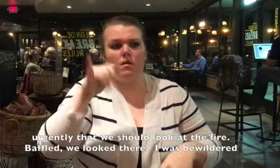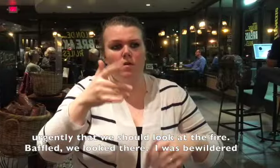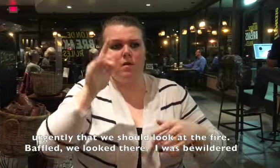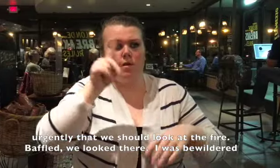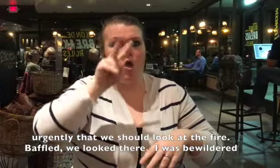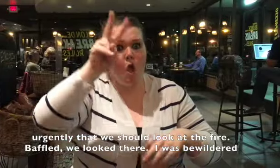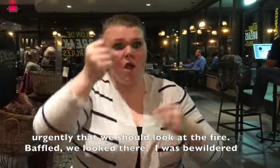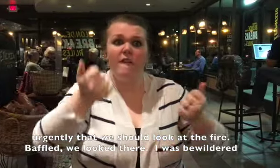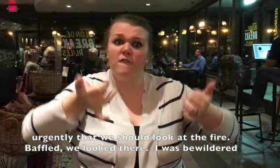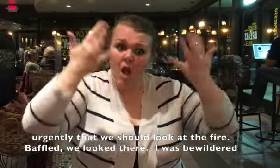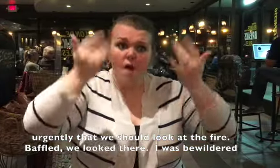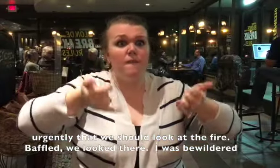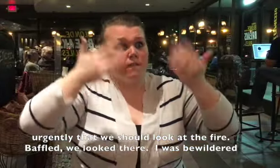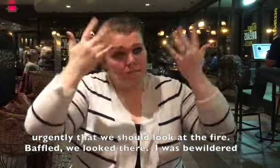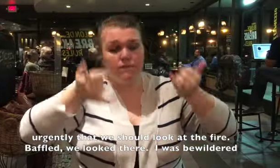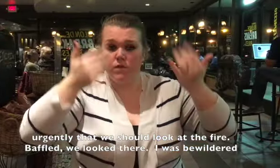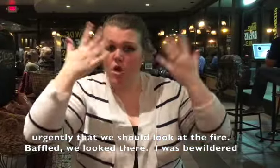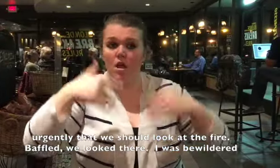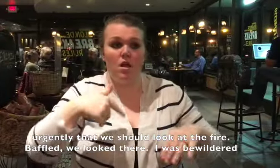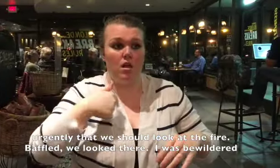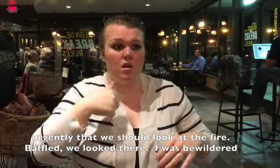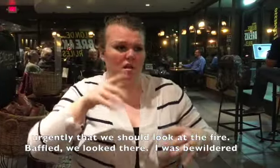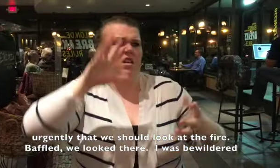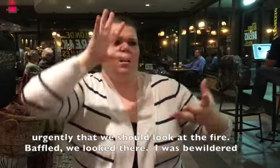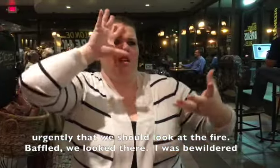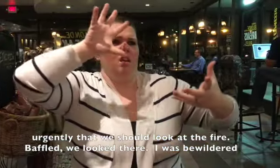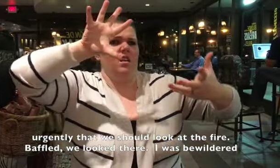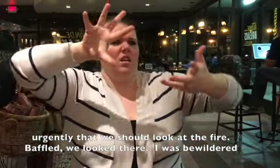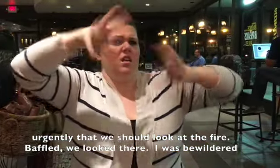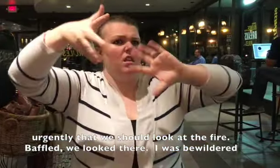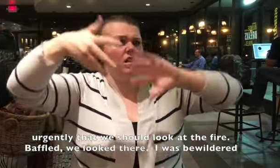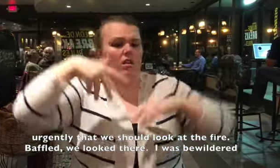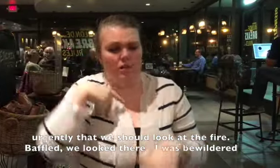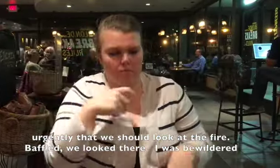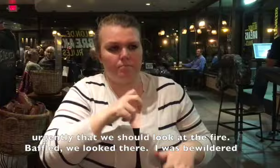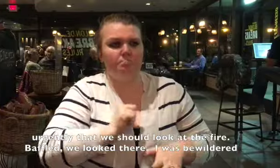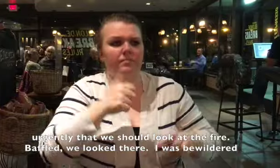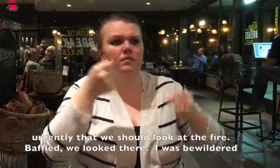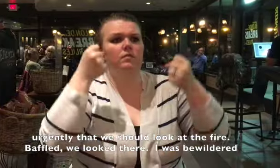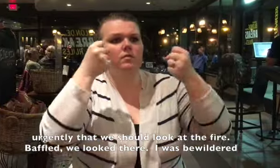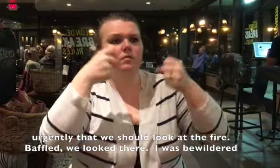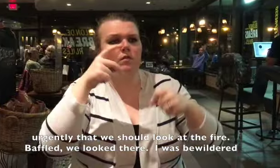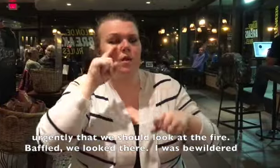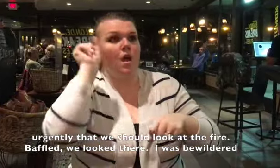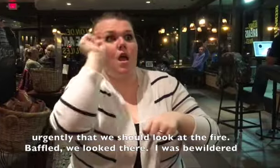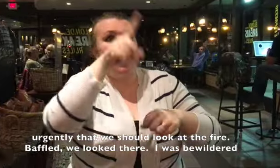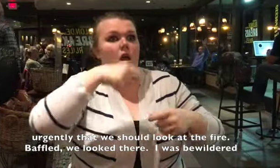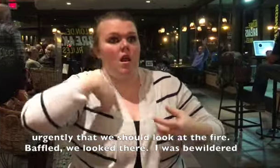urgent that we should go and look at the fires. Baffled, we looked there and I was bewildered.